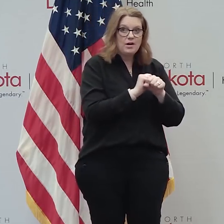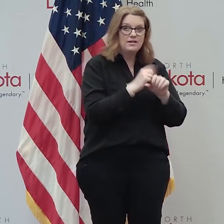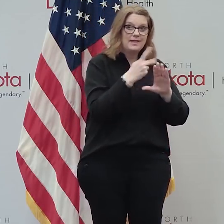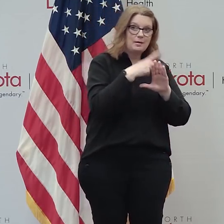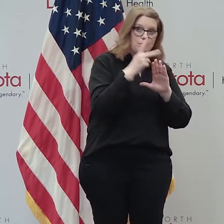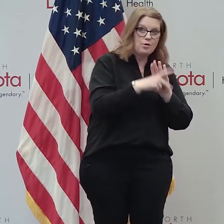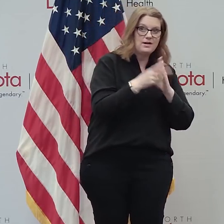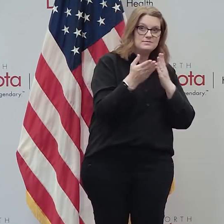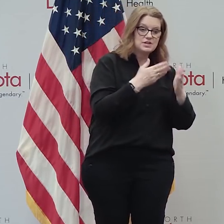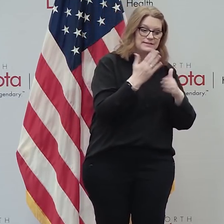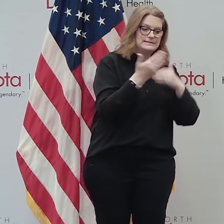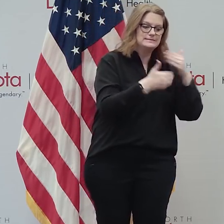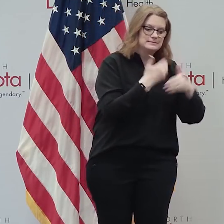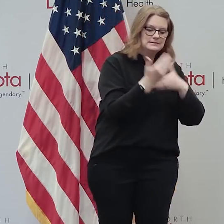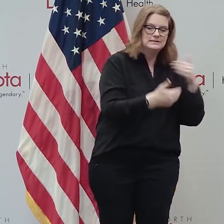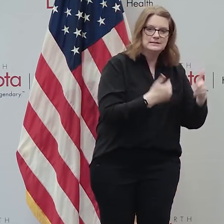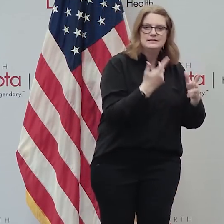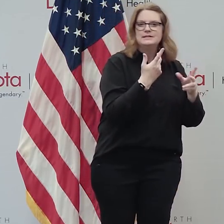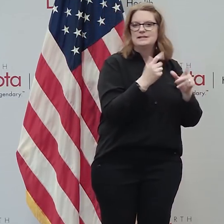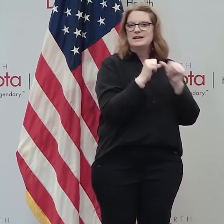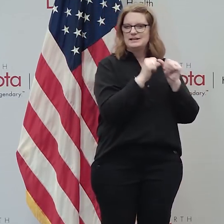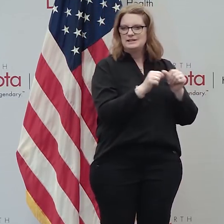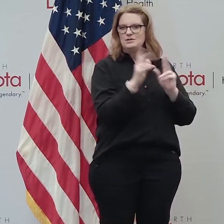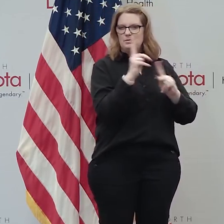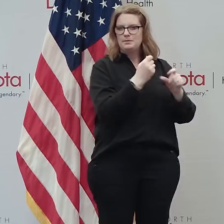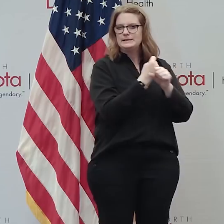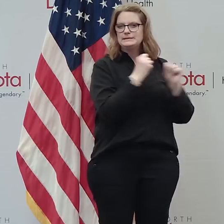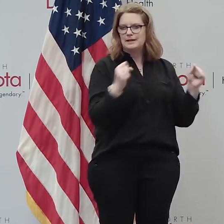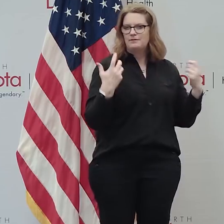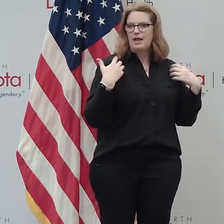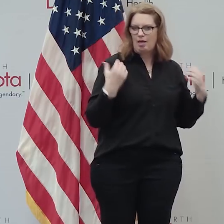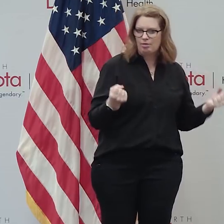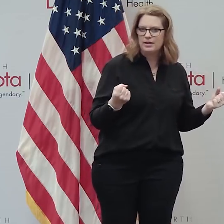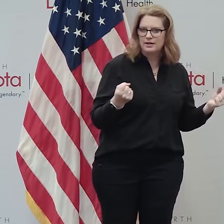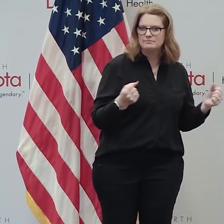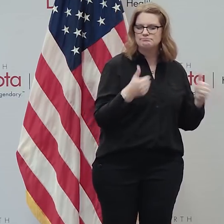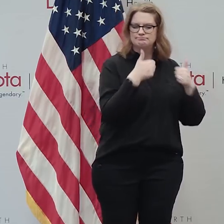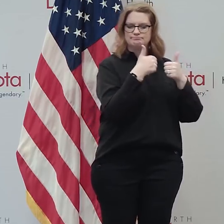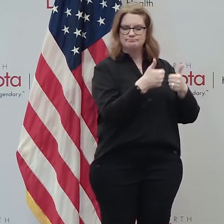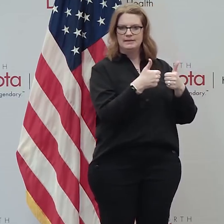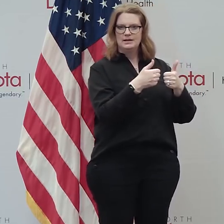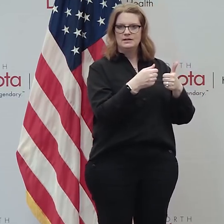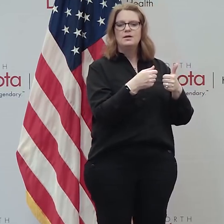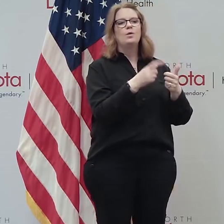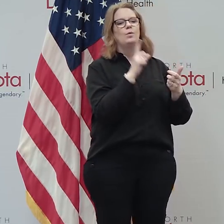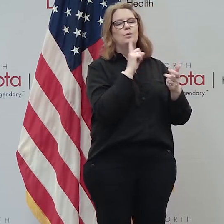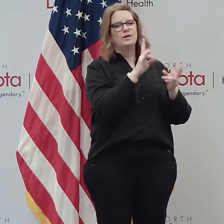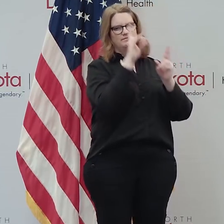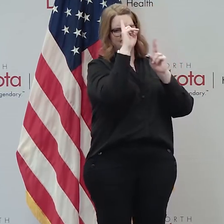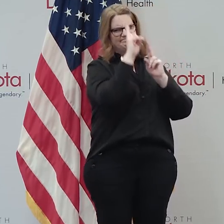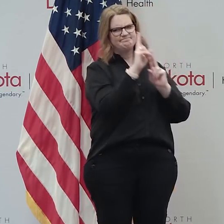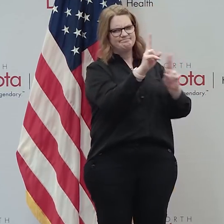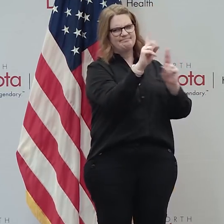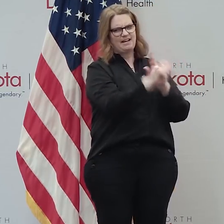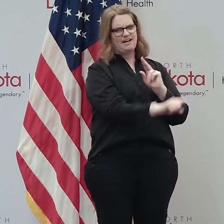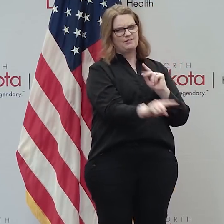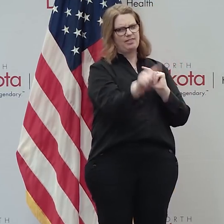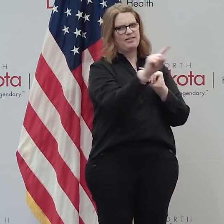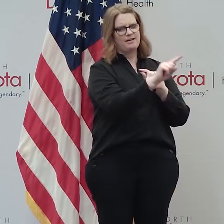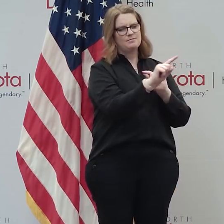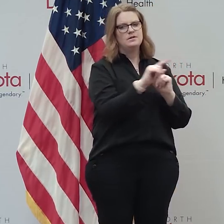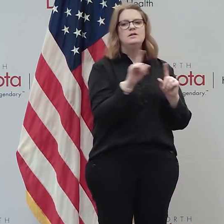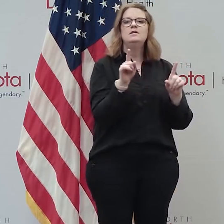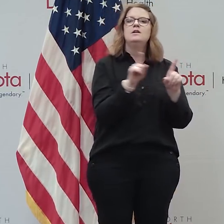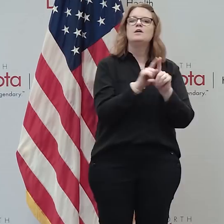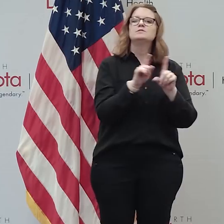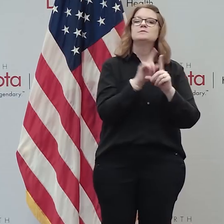going to help people stay safe, healthy, and productive, and let's make sure their tireless efforts do not go unnoticed. We also